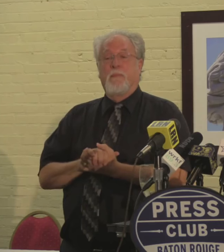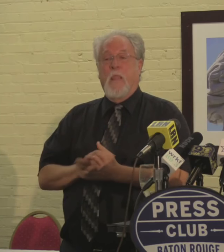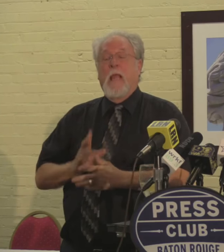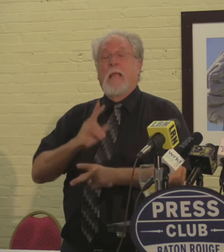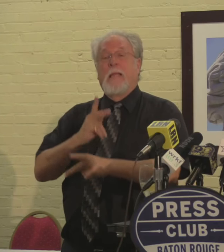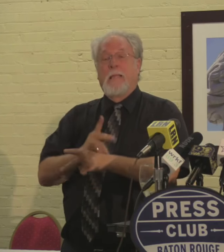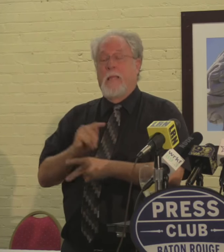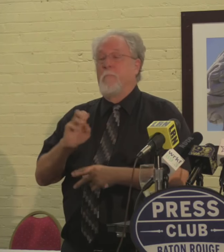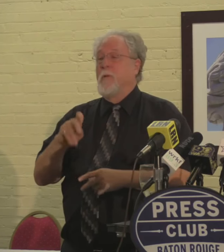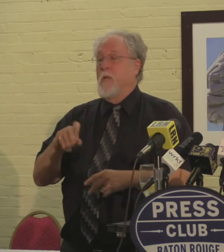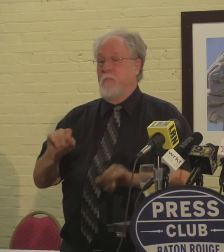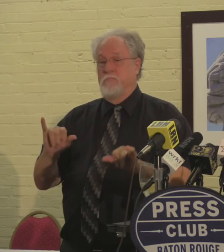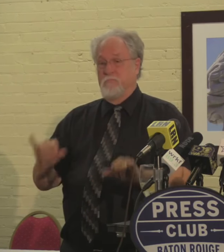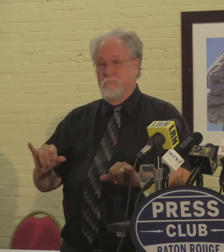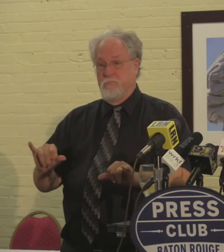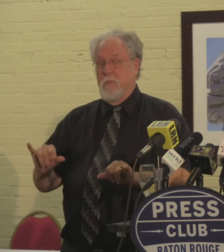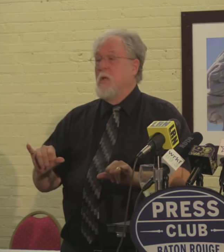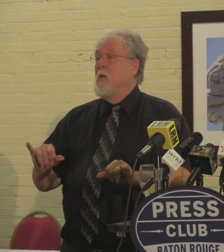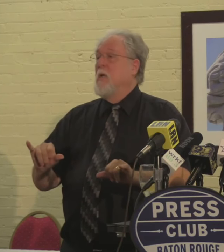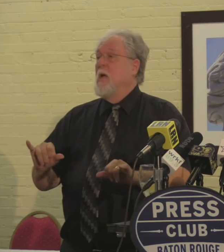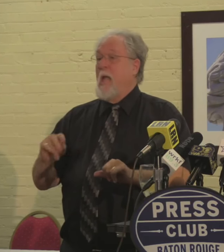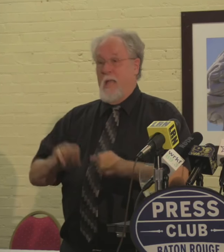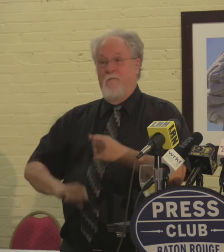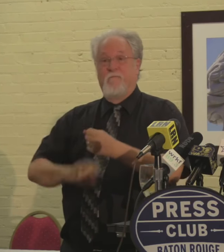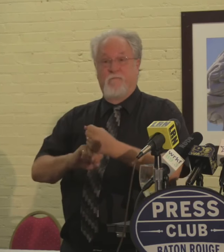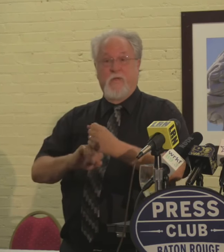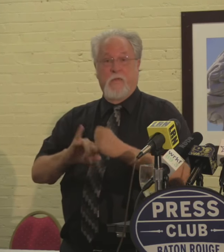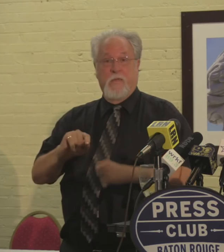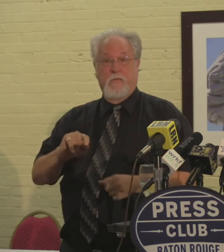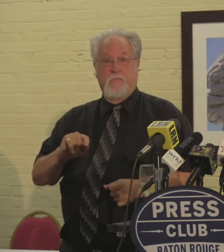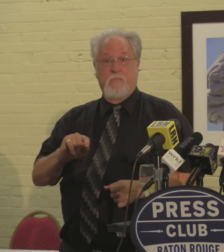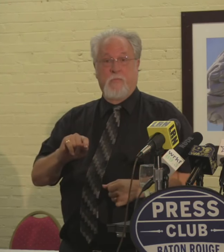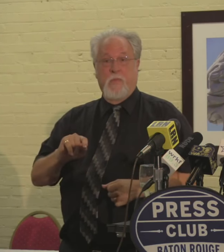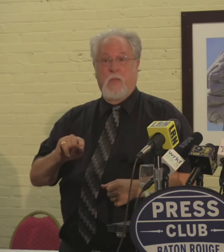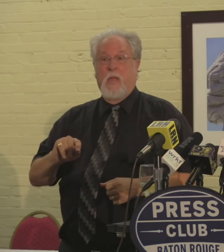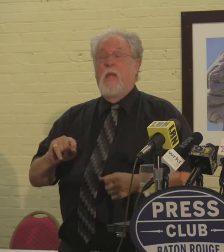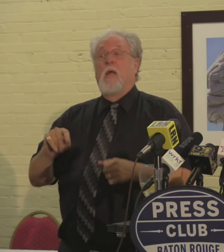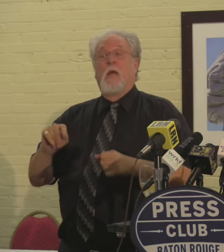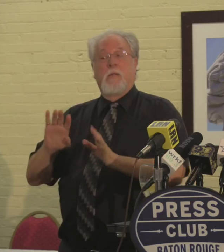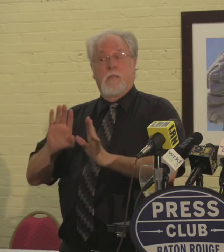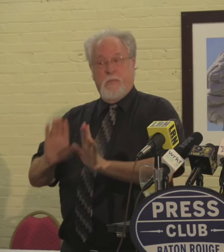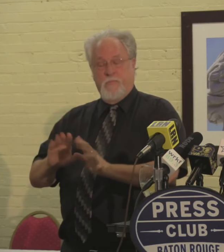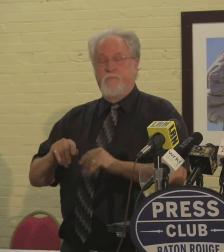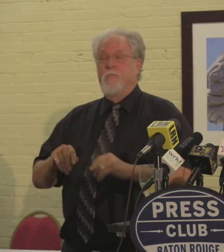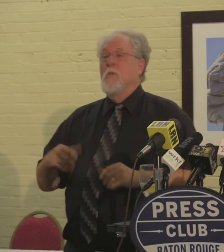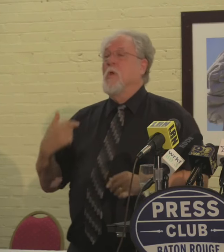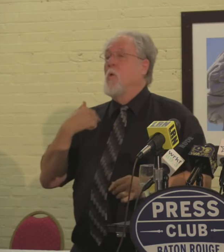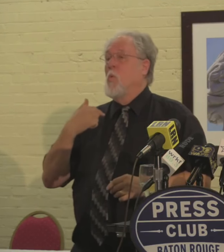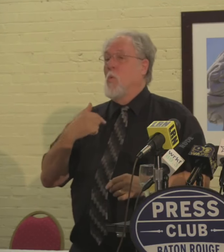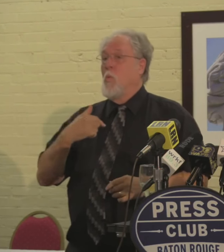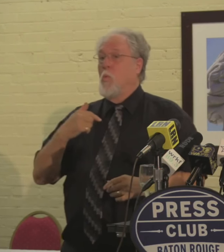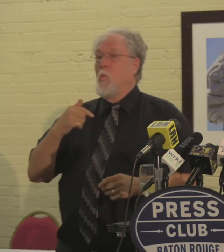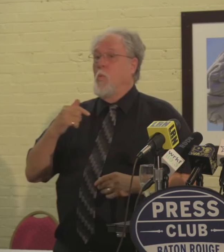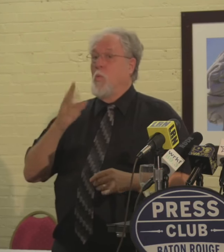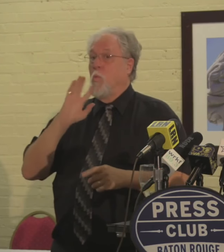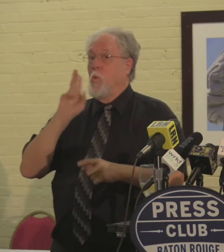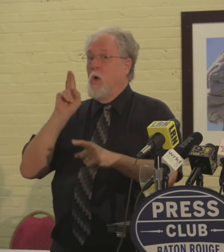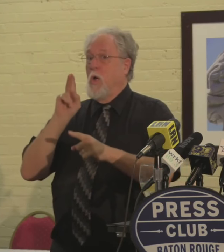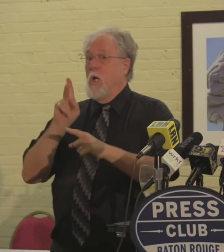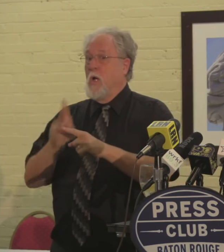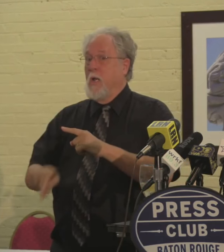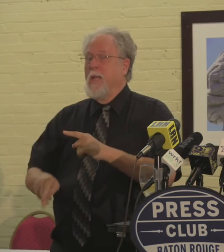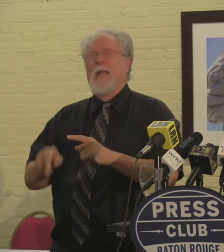keep TOPS as is and that we fund it. Now, having said that, when you cut,